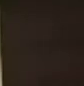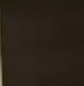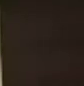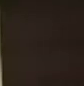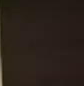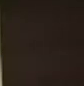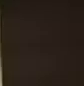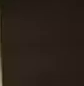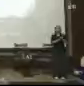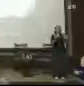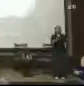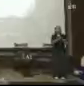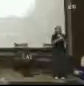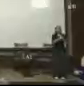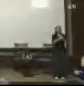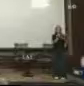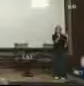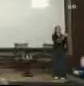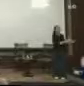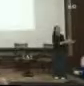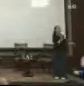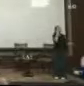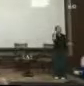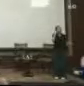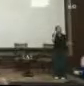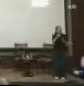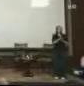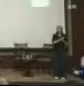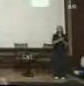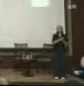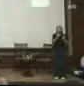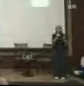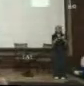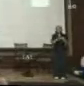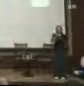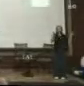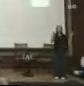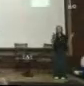overcome and left COVID-19 behind, we have a new